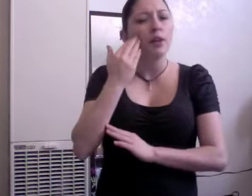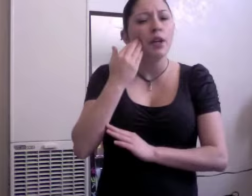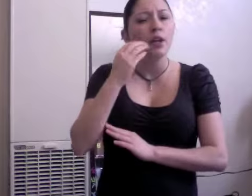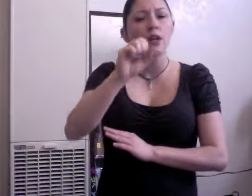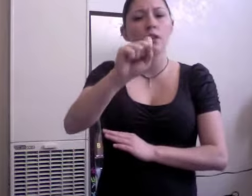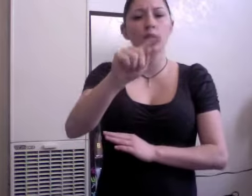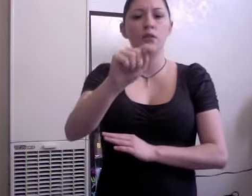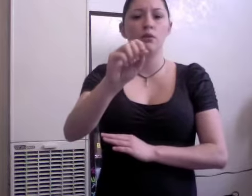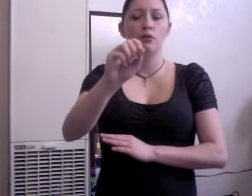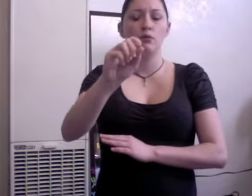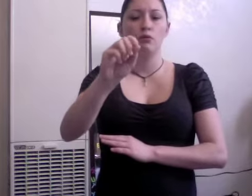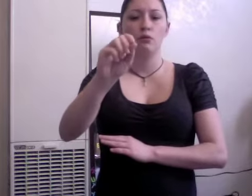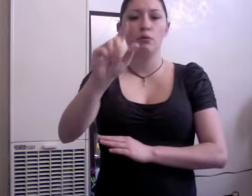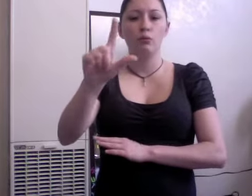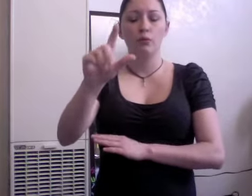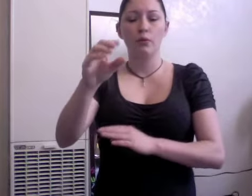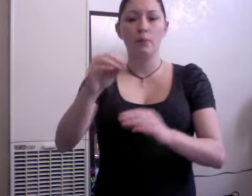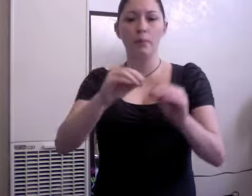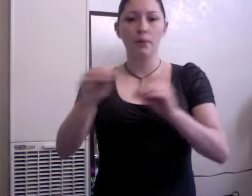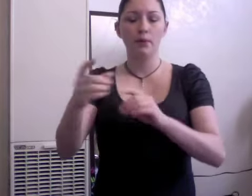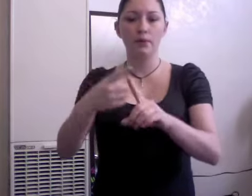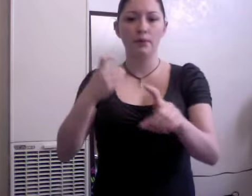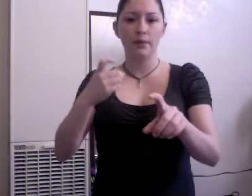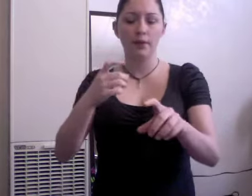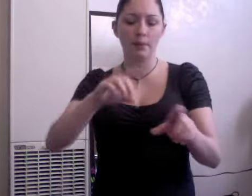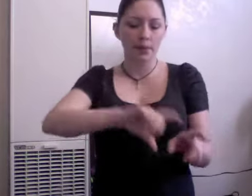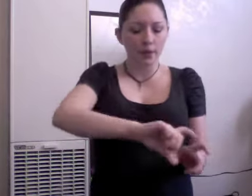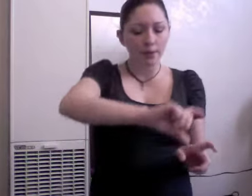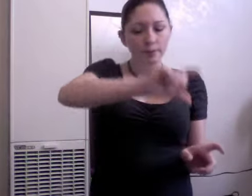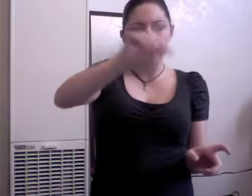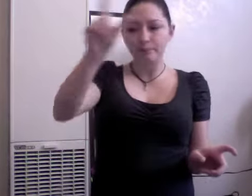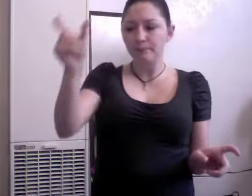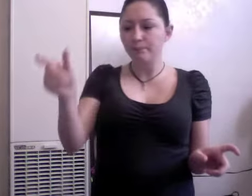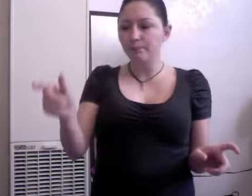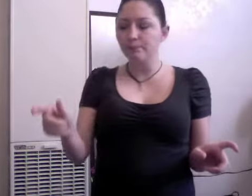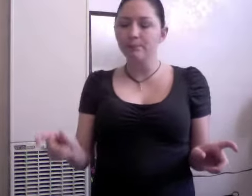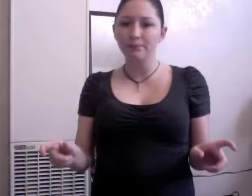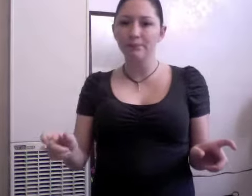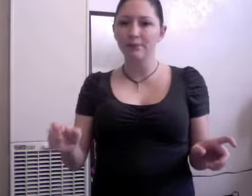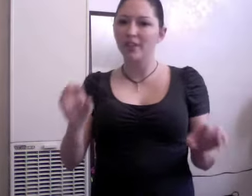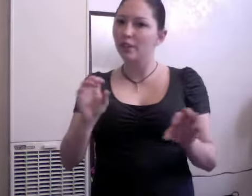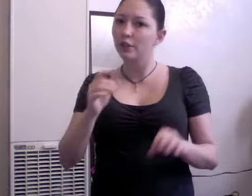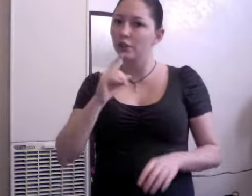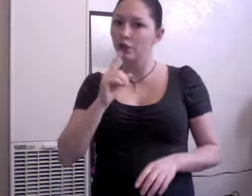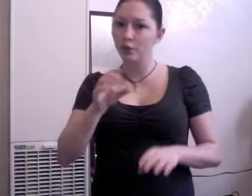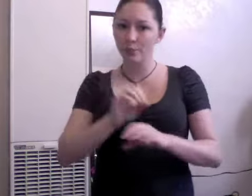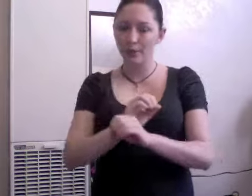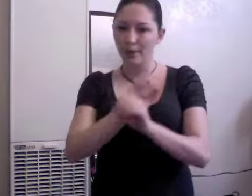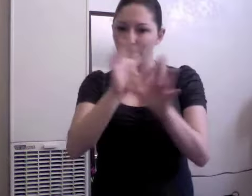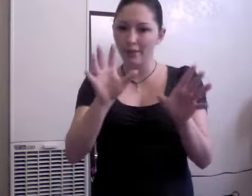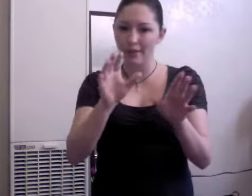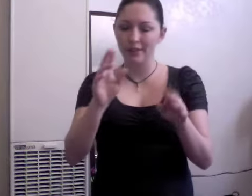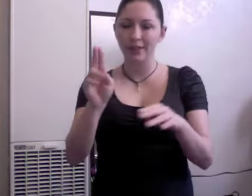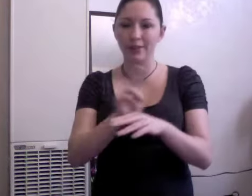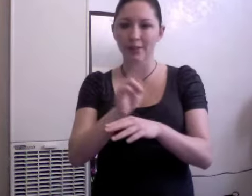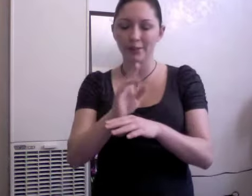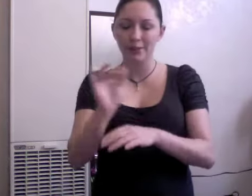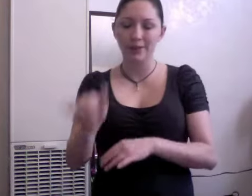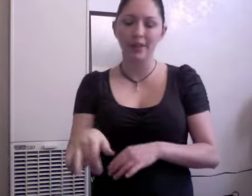intestine? Through the process of peristalsis. At this point, it should be pretty obvious that most of these things use that.